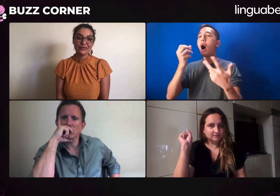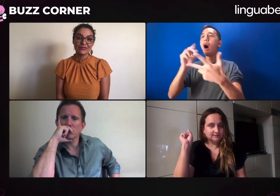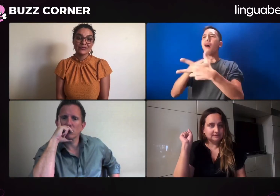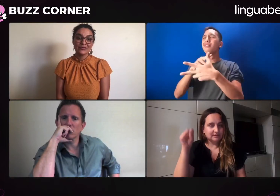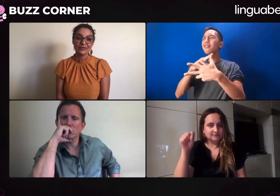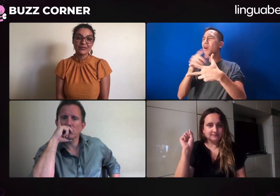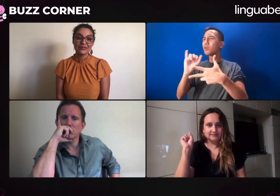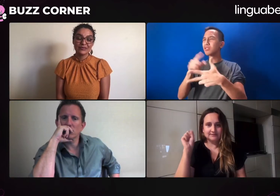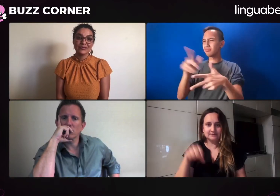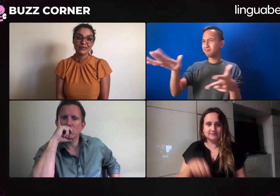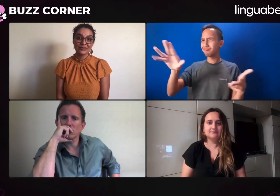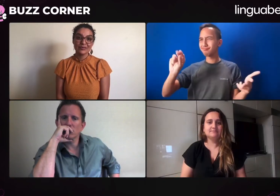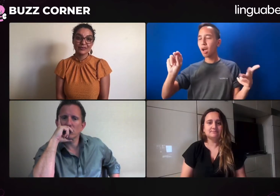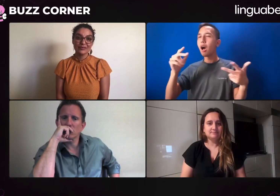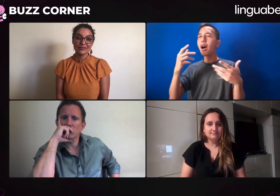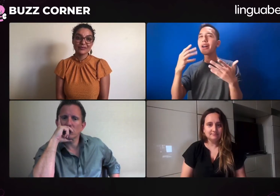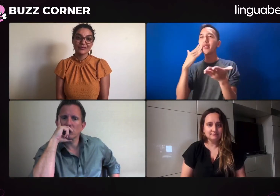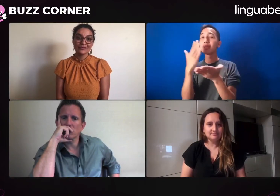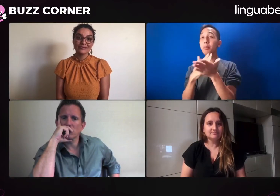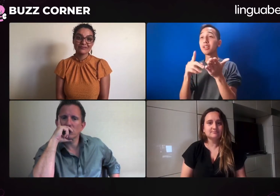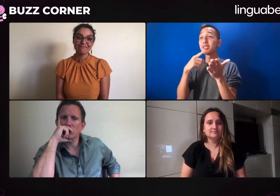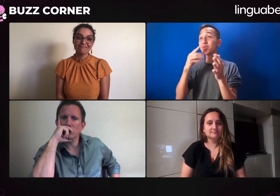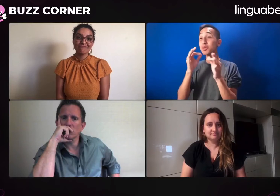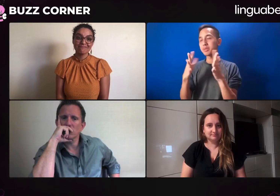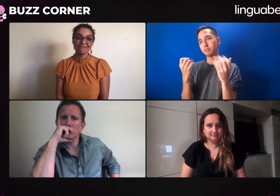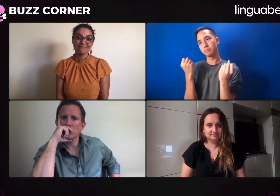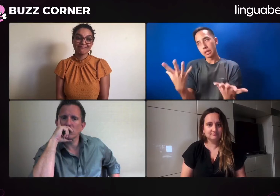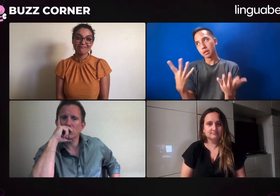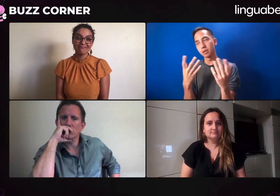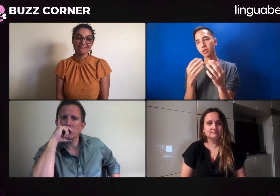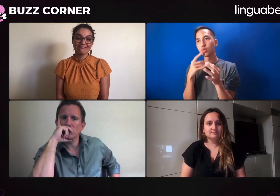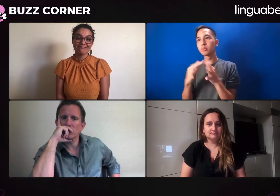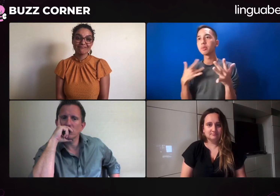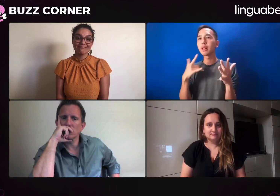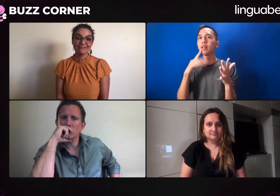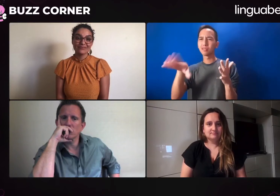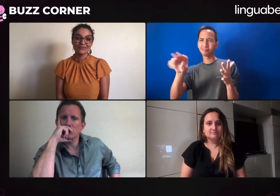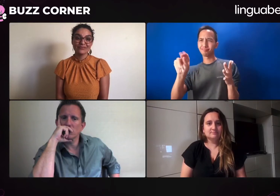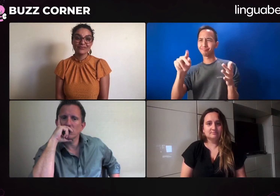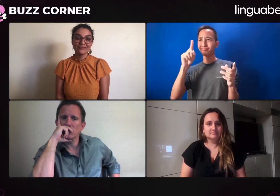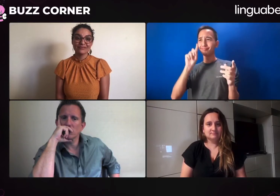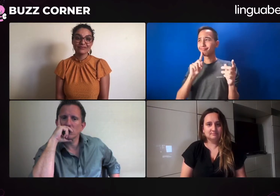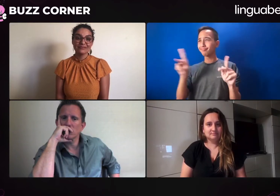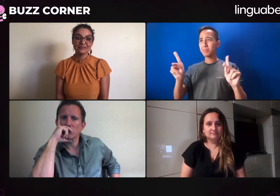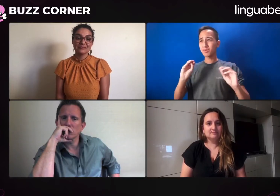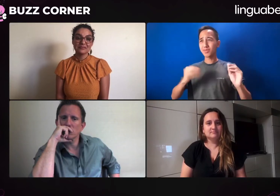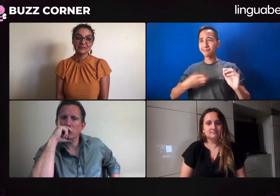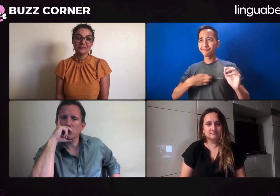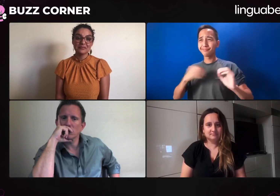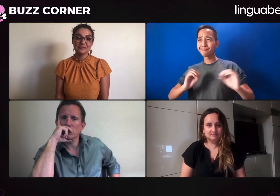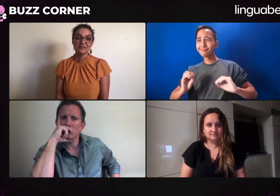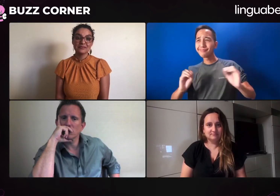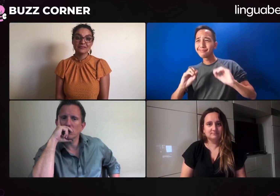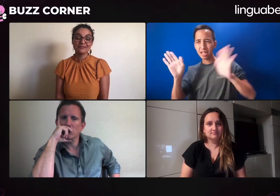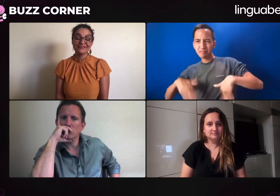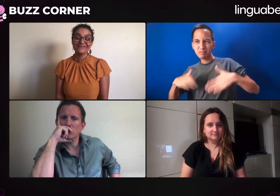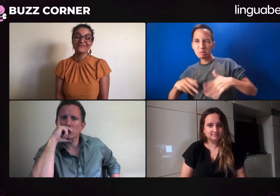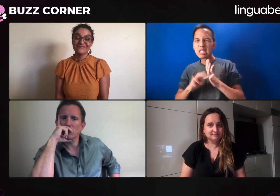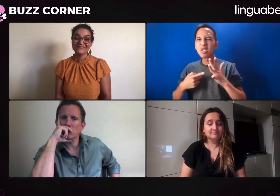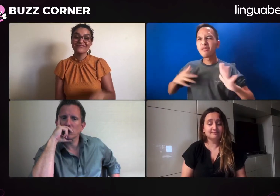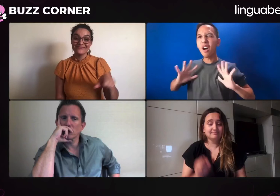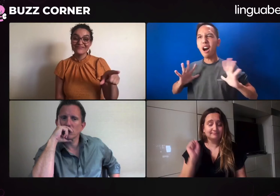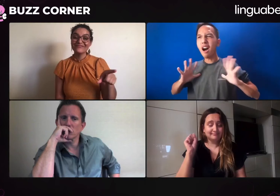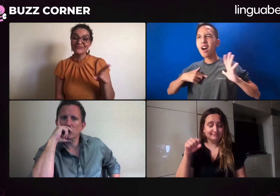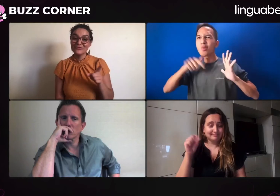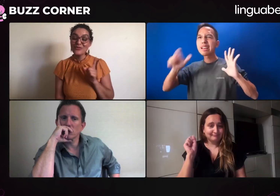I inadequate or no? Or maybe it's not the case at all. And many hearing interpreters say, oh no, there are